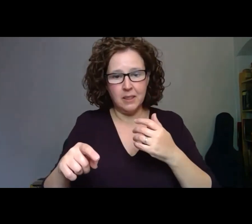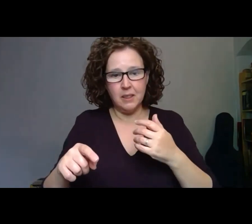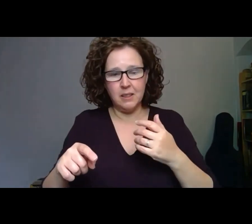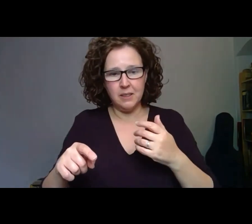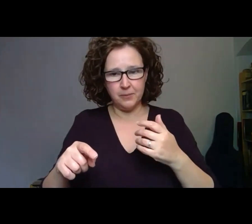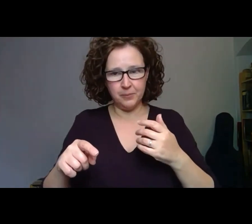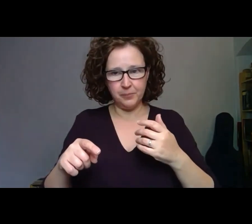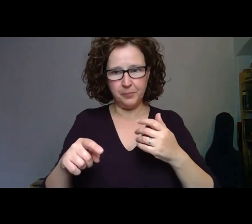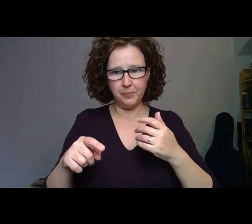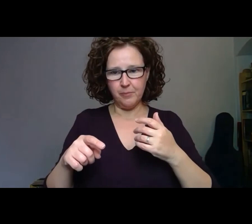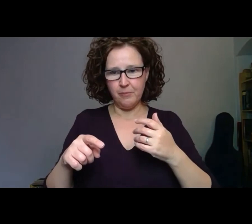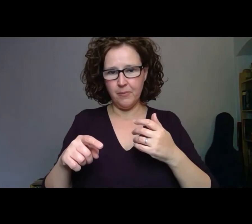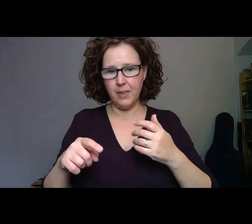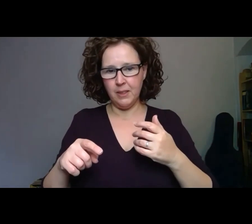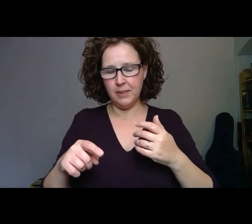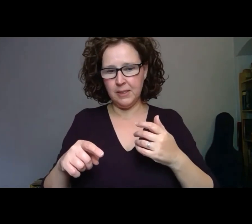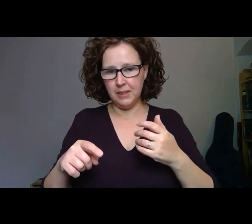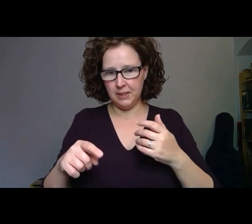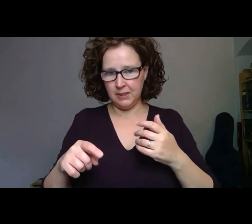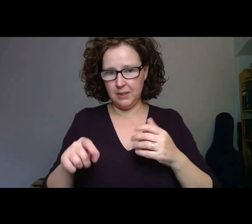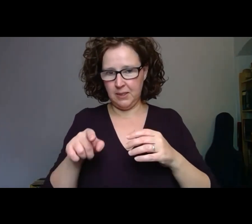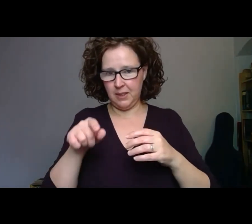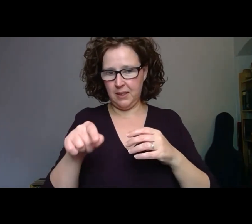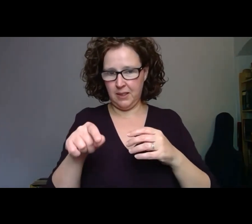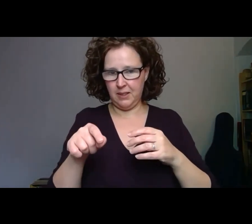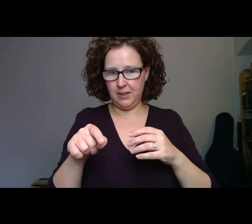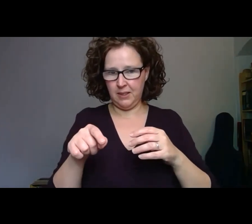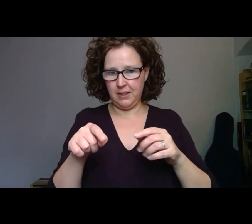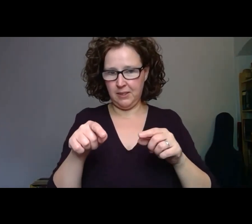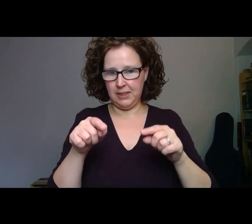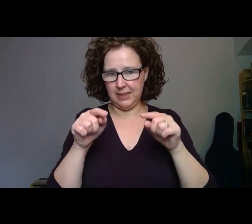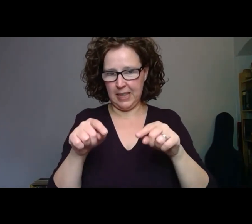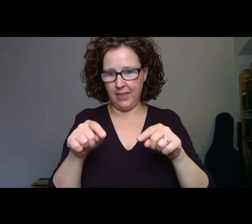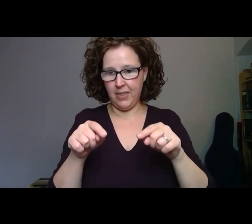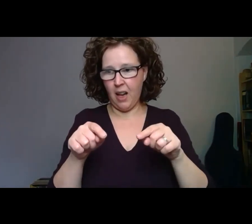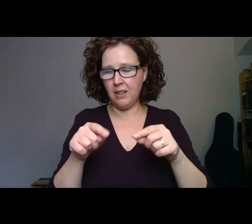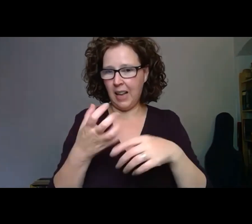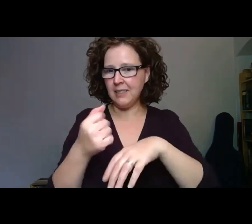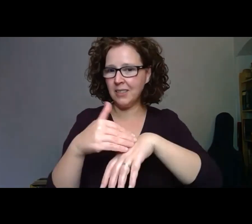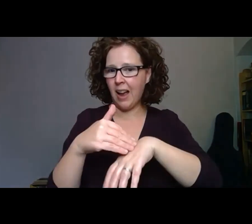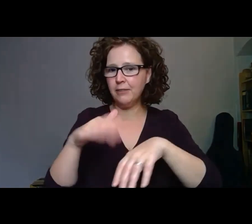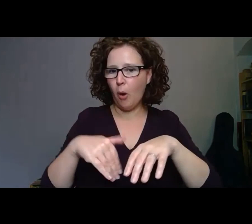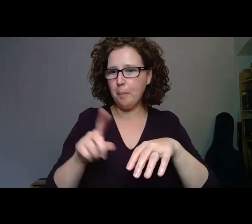is also affected by everyday events.